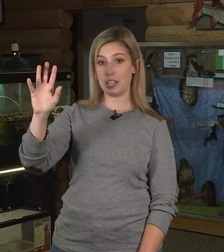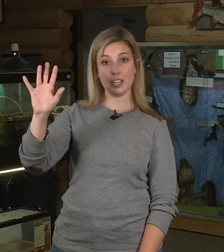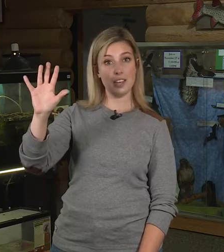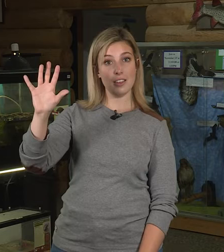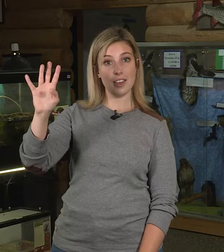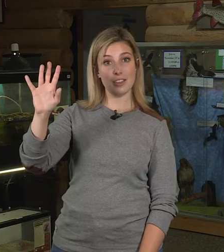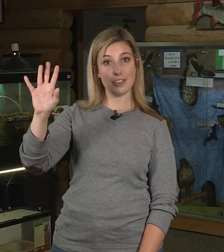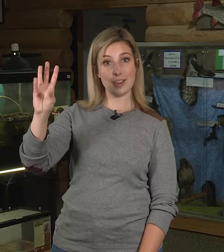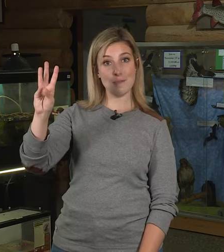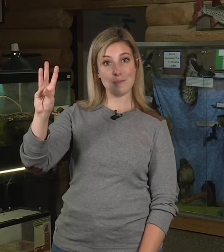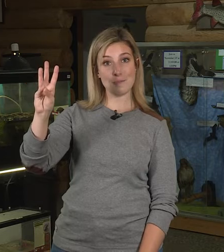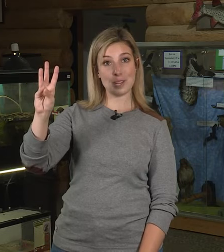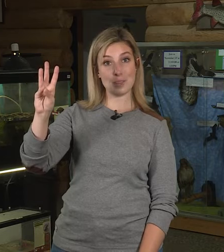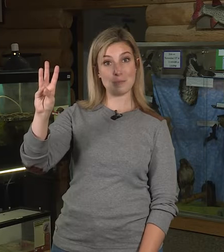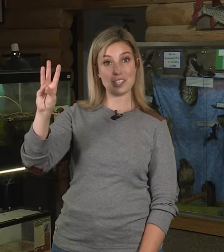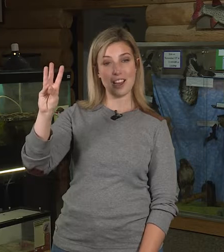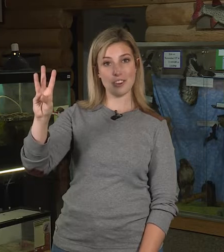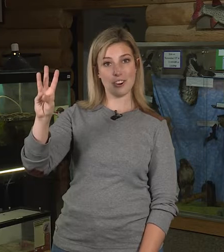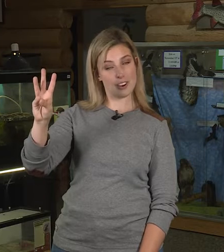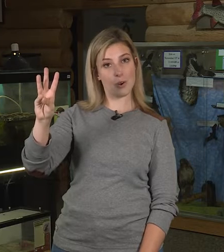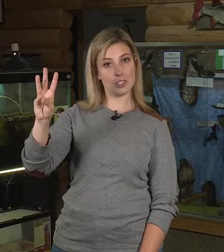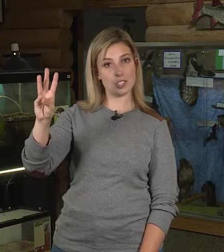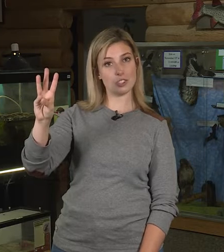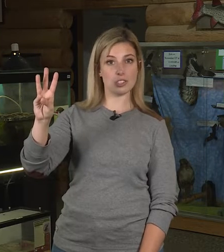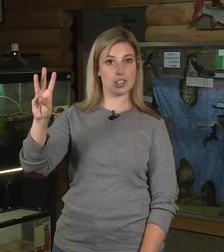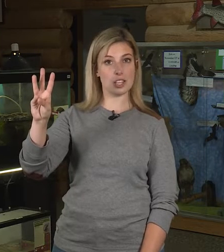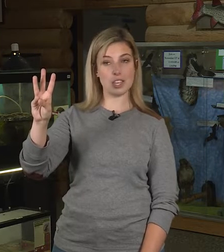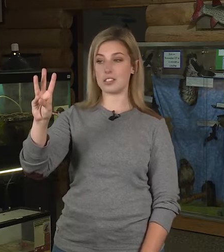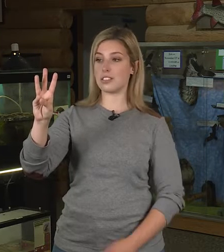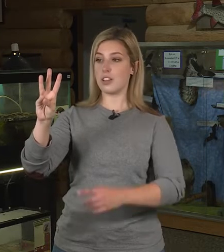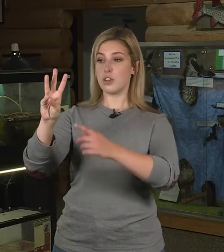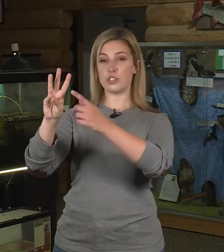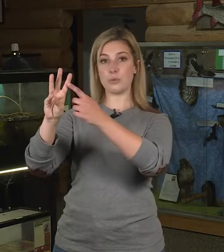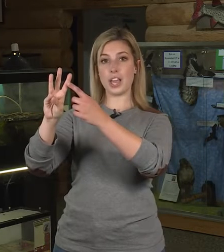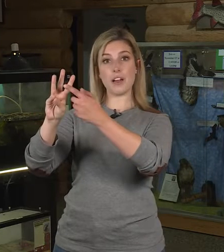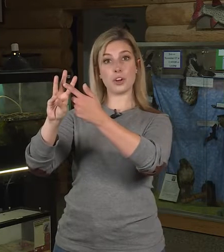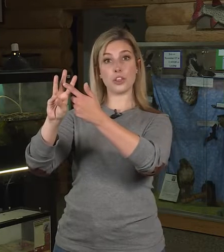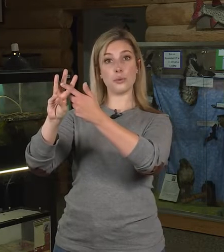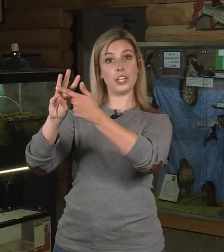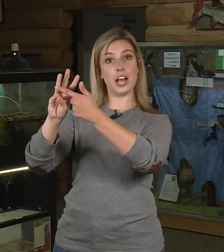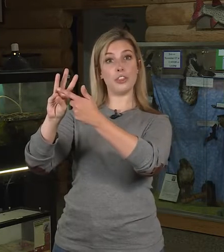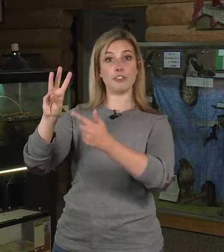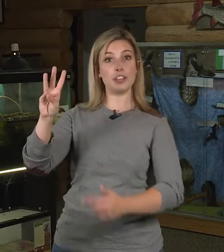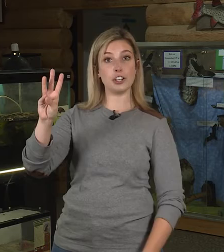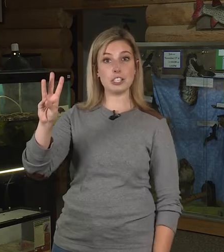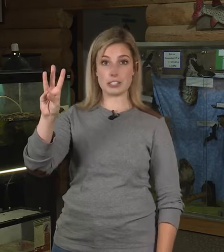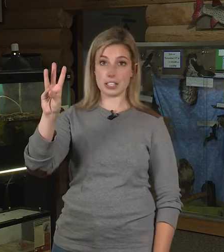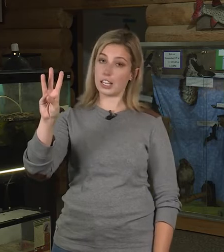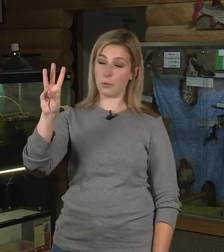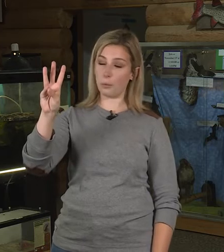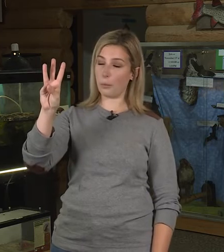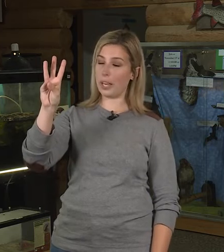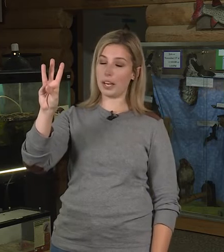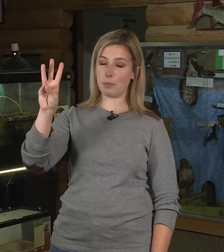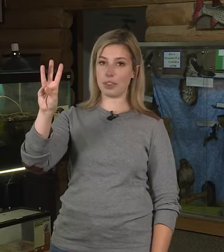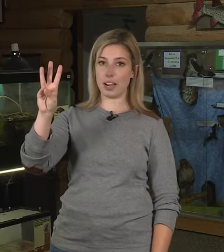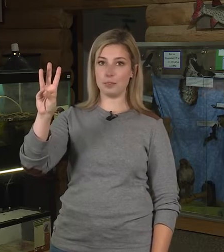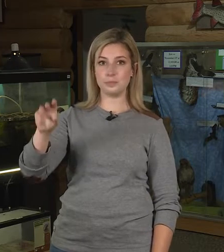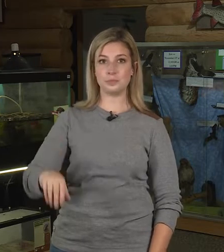pinky and the thumb, bring them together, and hold it just like this. So we have our 3 other fingers sticking right up there.